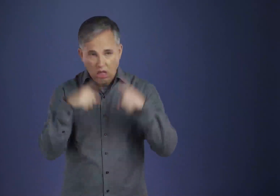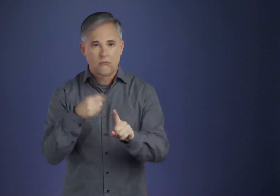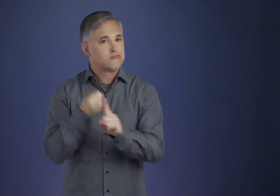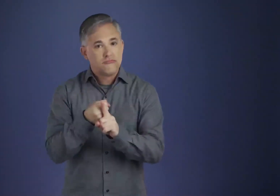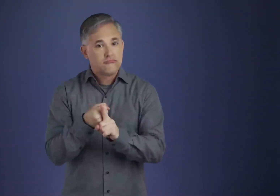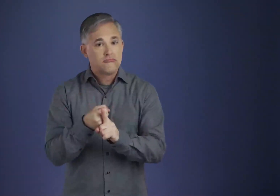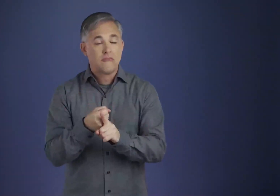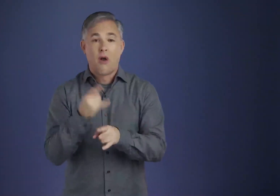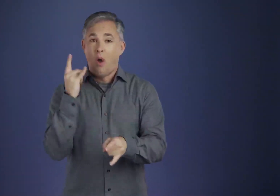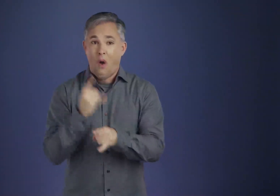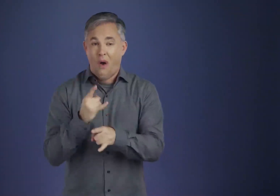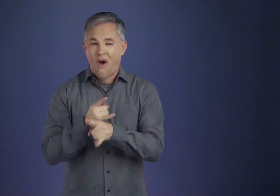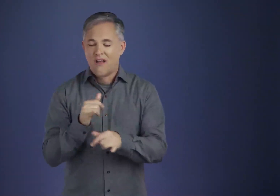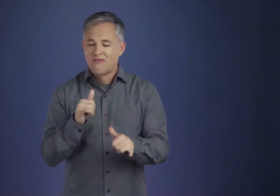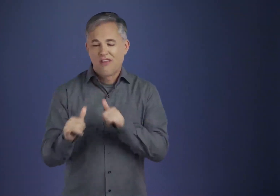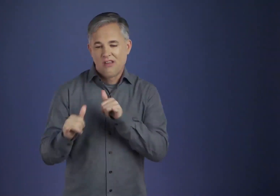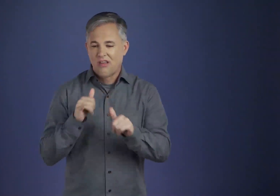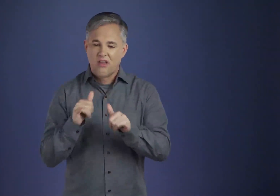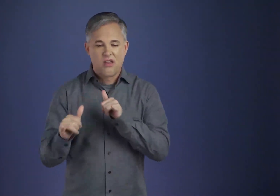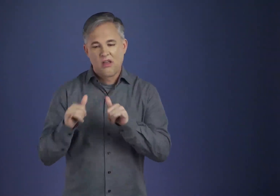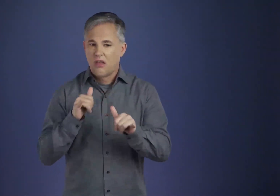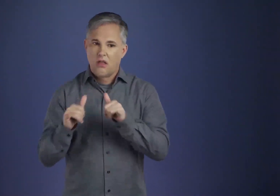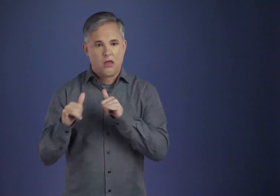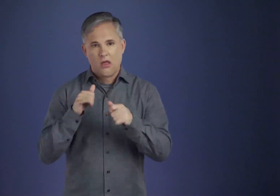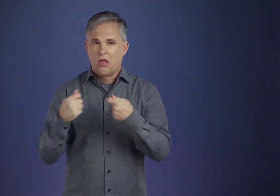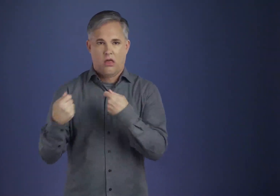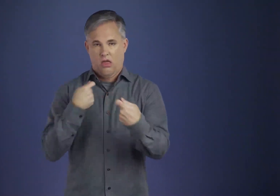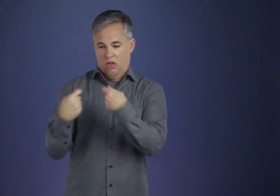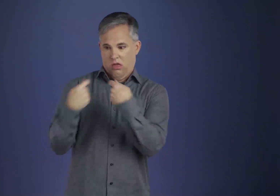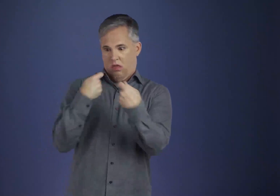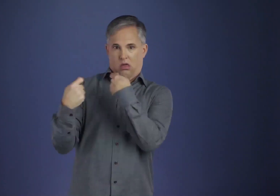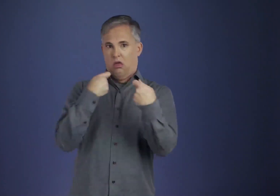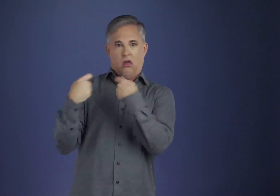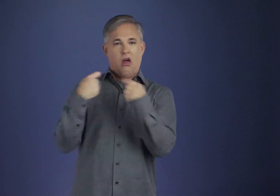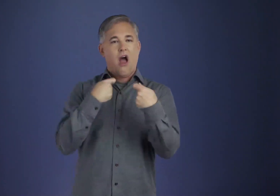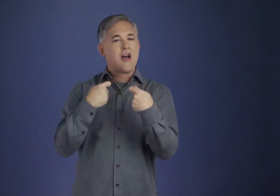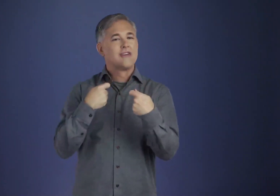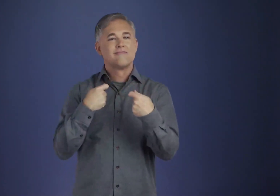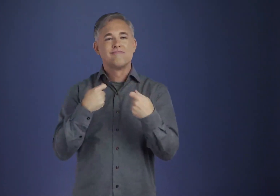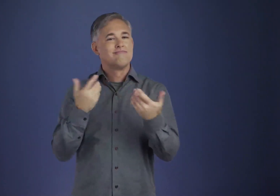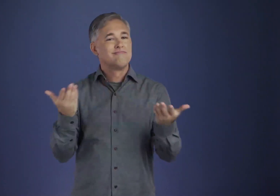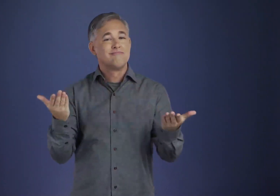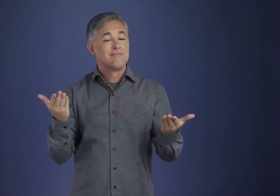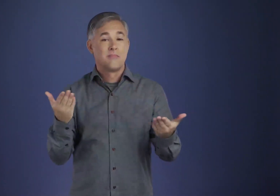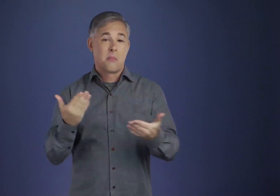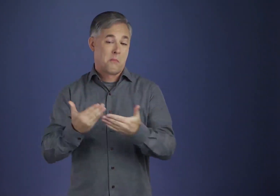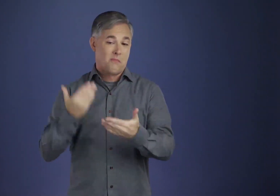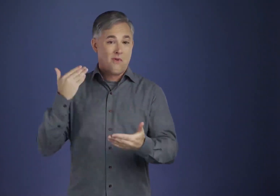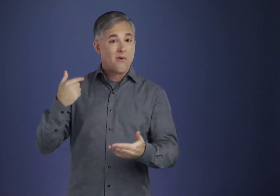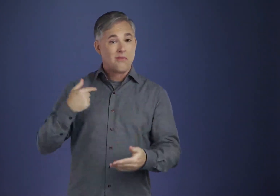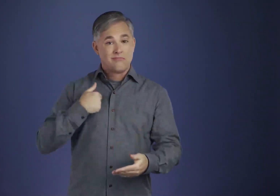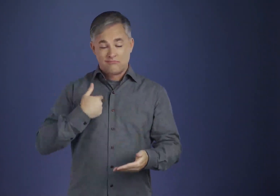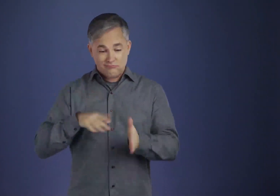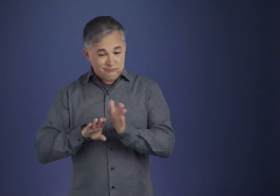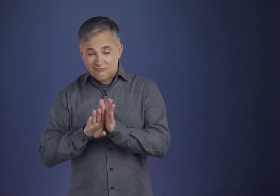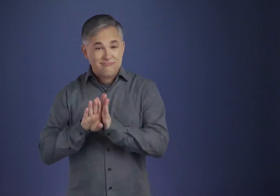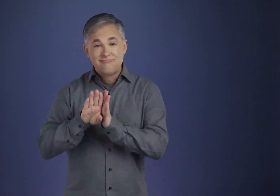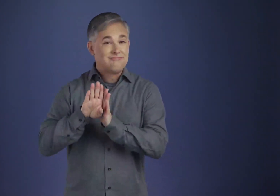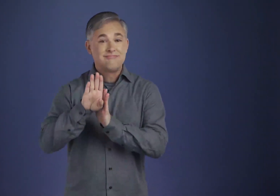But then alcohol began to have its way with us. Finally, when all our scorecards read 0,